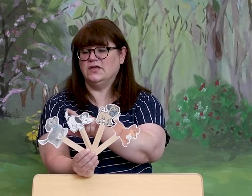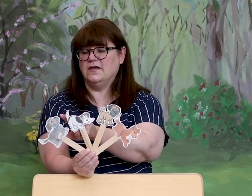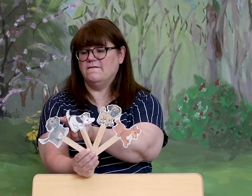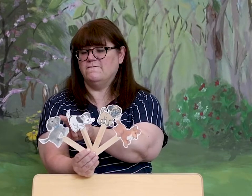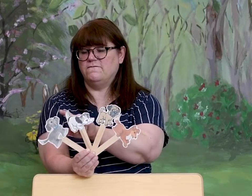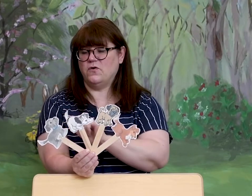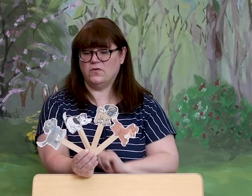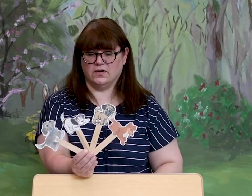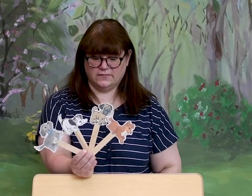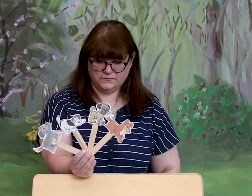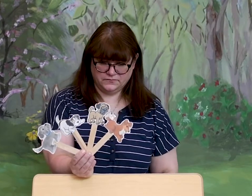four.